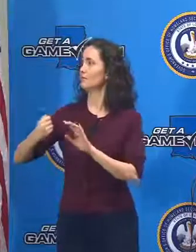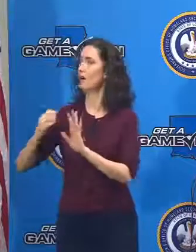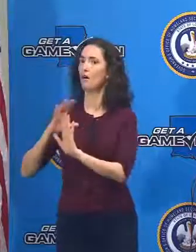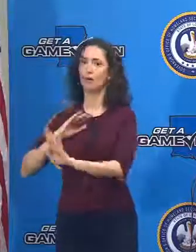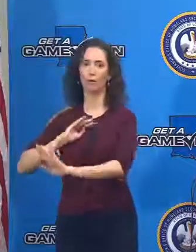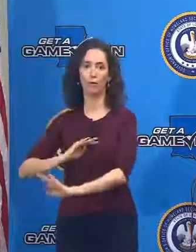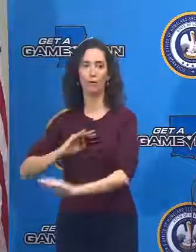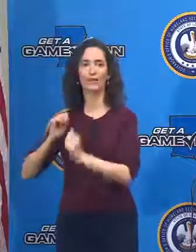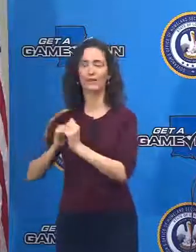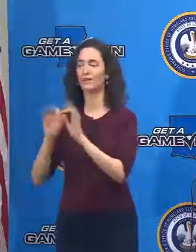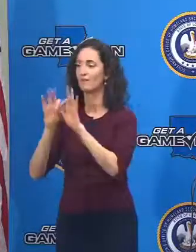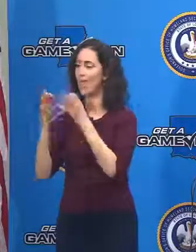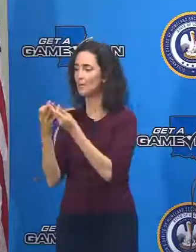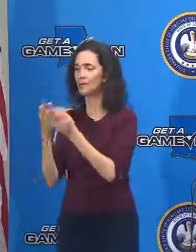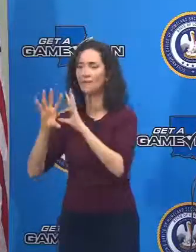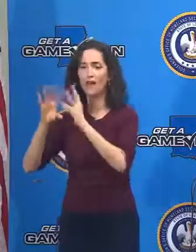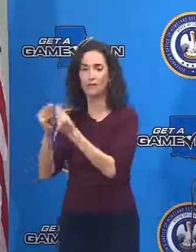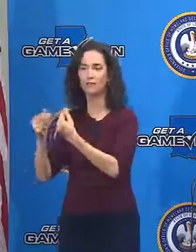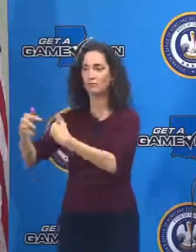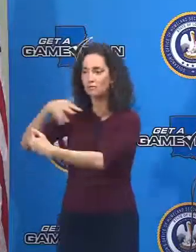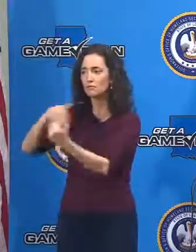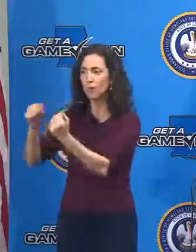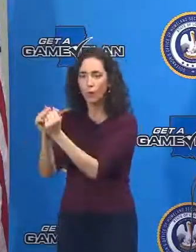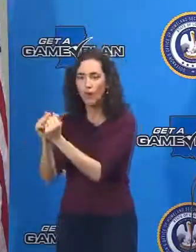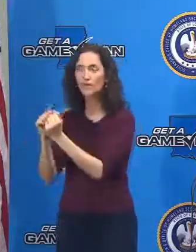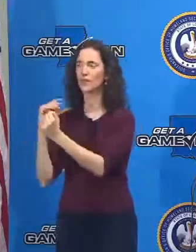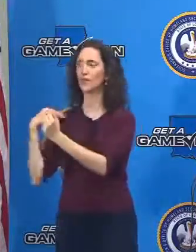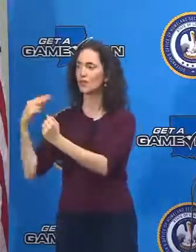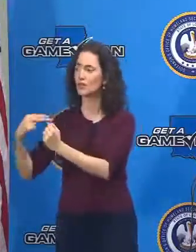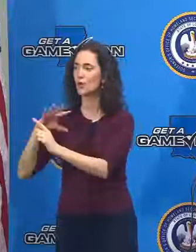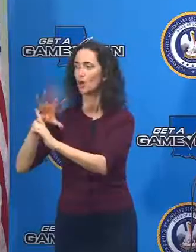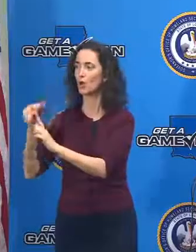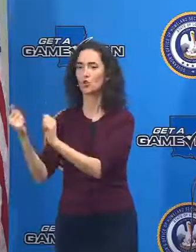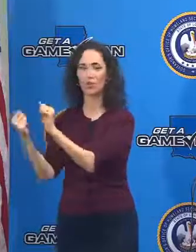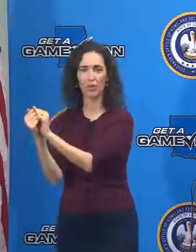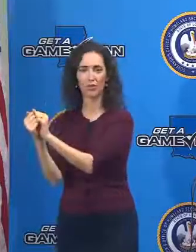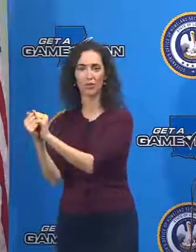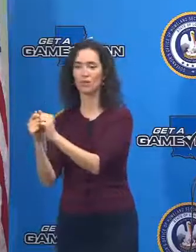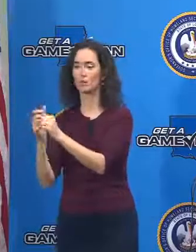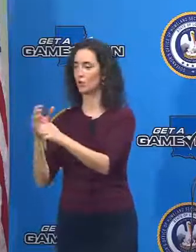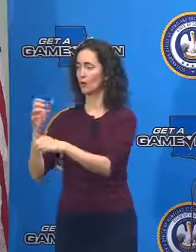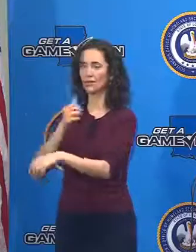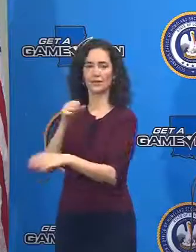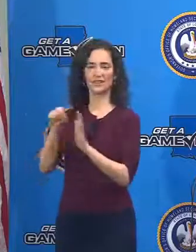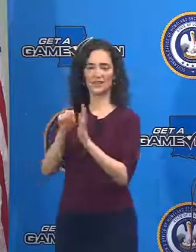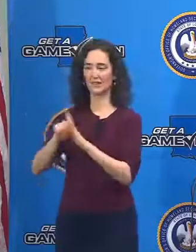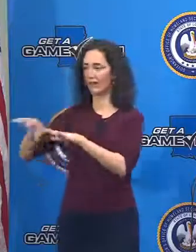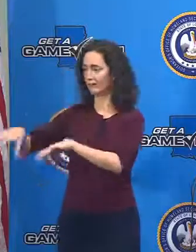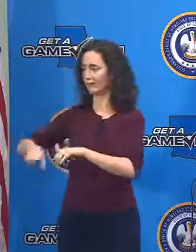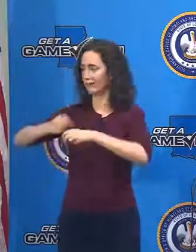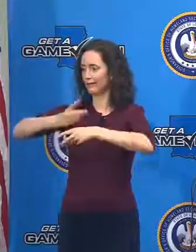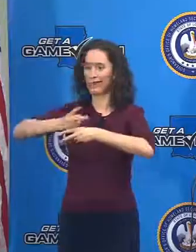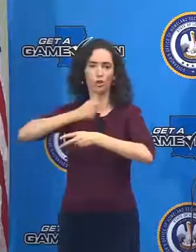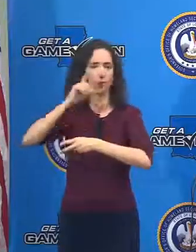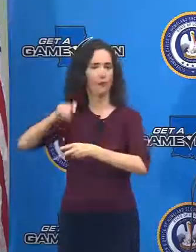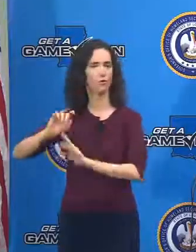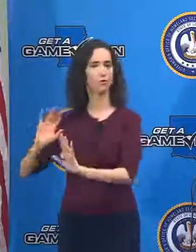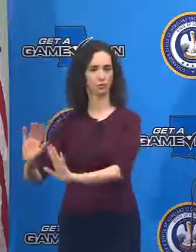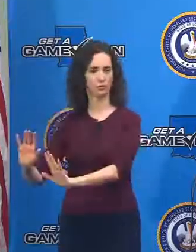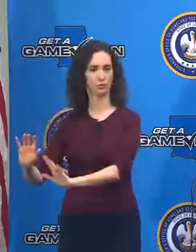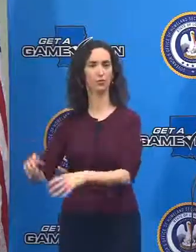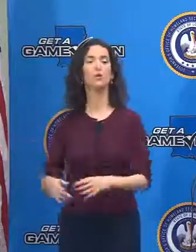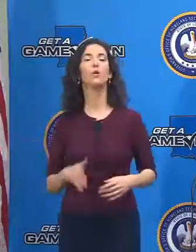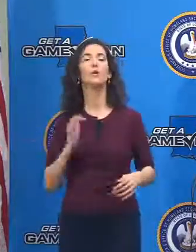to come into the state system. The kinship line number is, you can text to